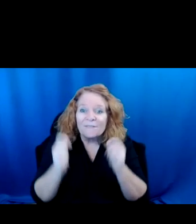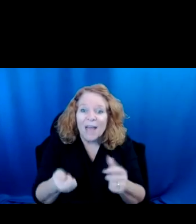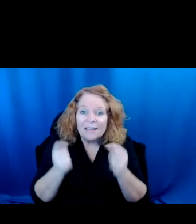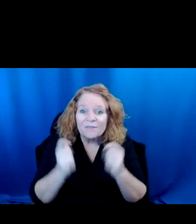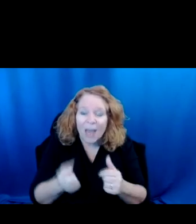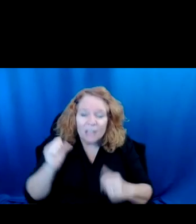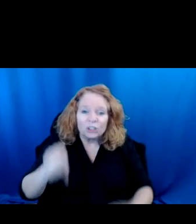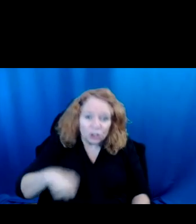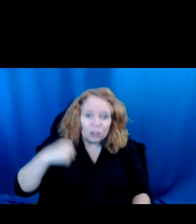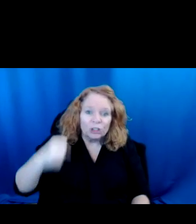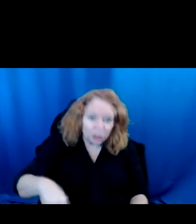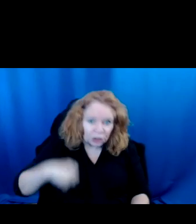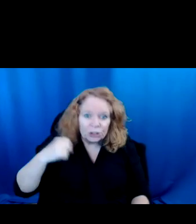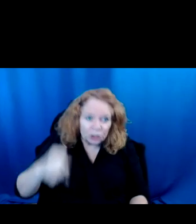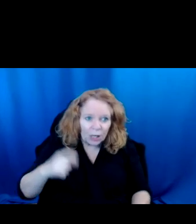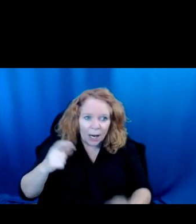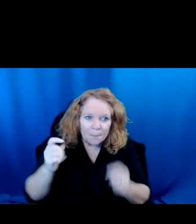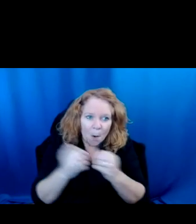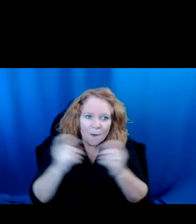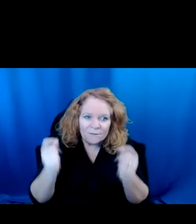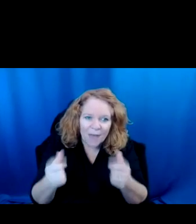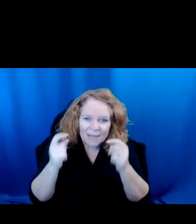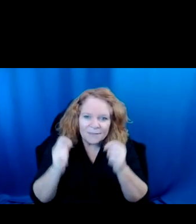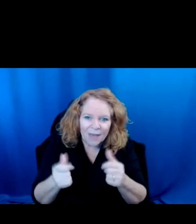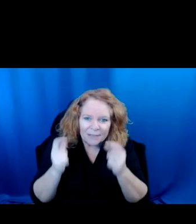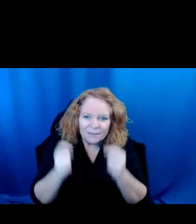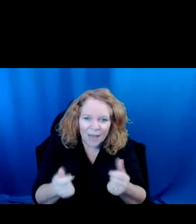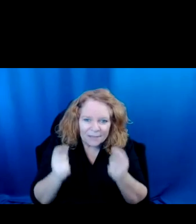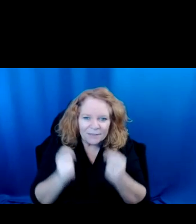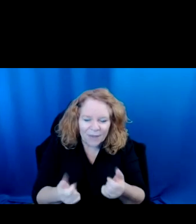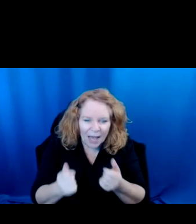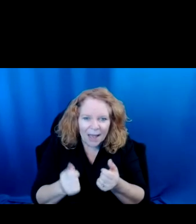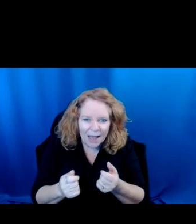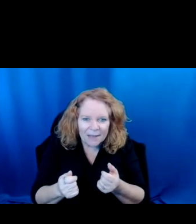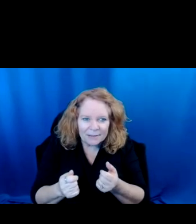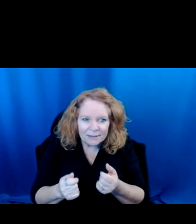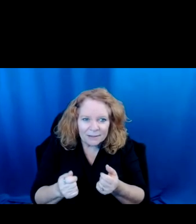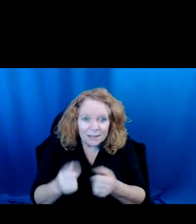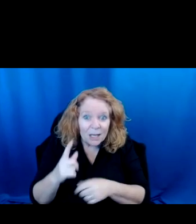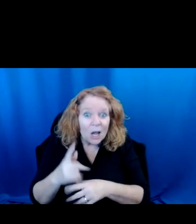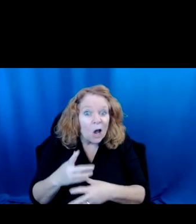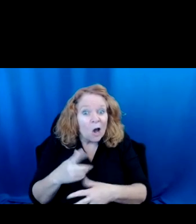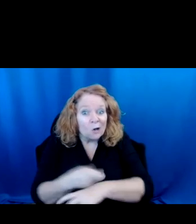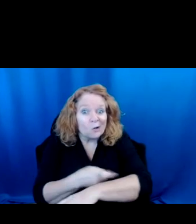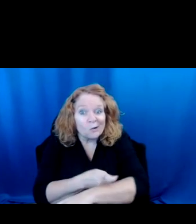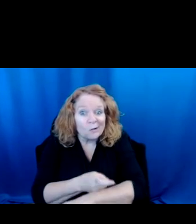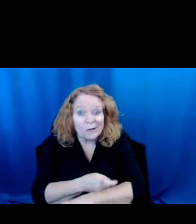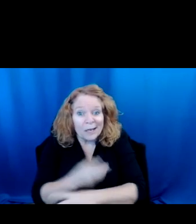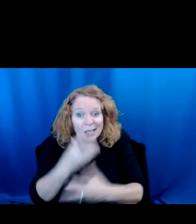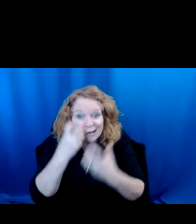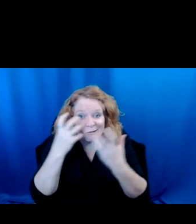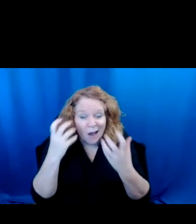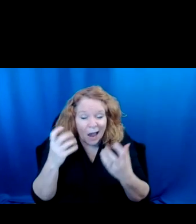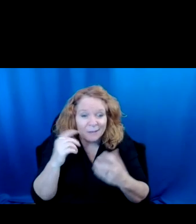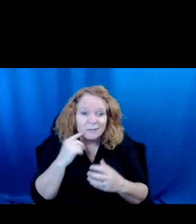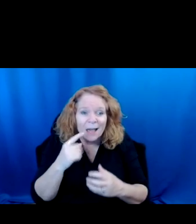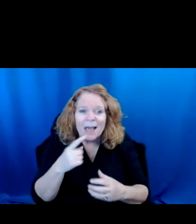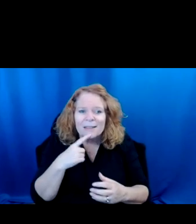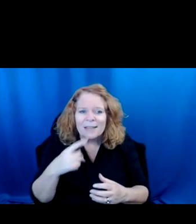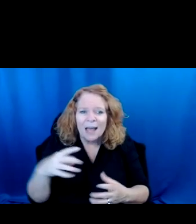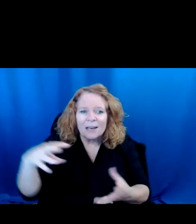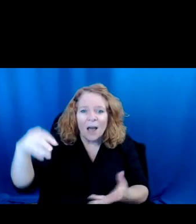faster, faster, faster, faster. Creaky Cranky Candy says, "I'm putting the sparkles